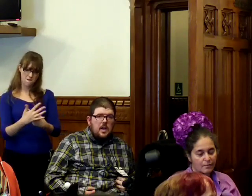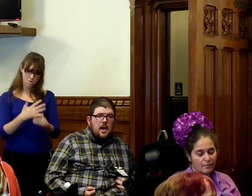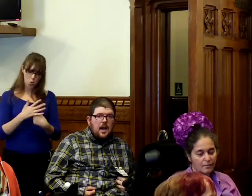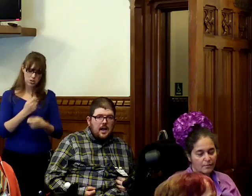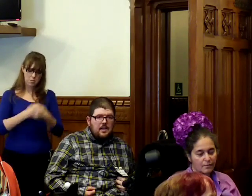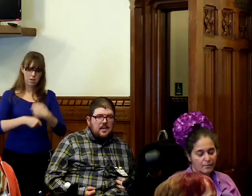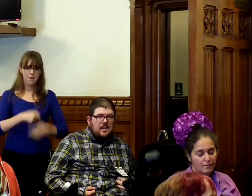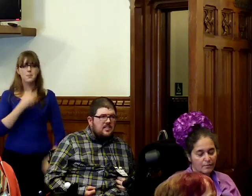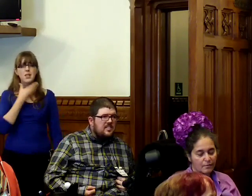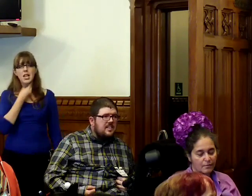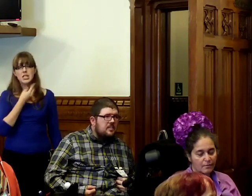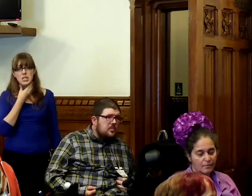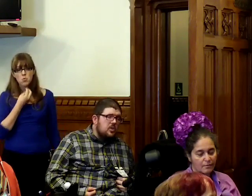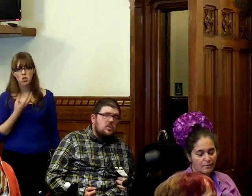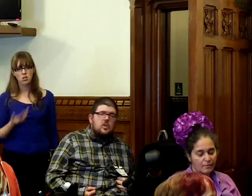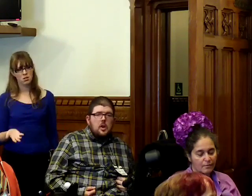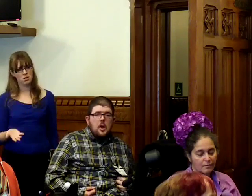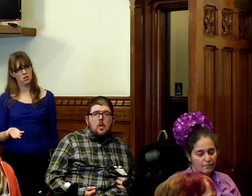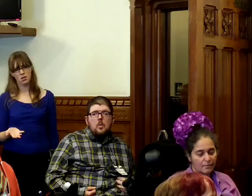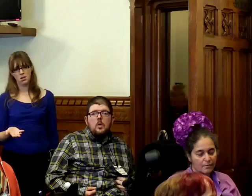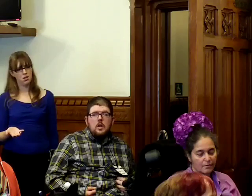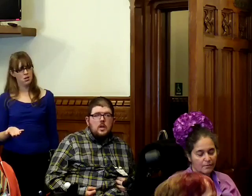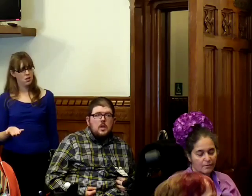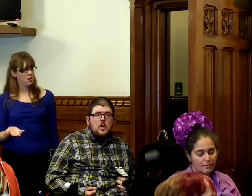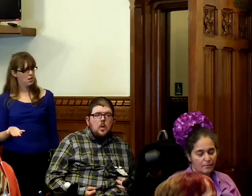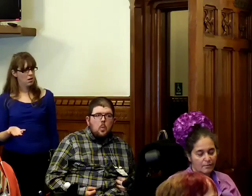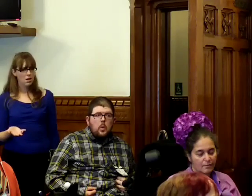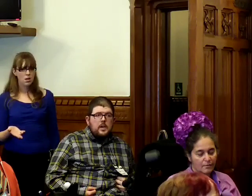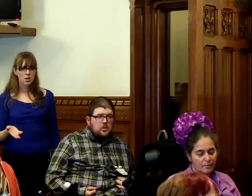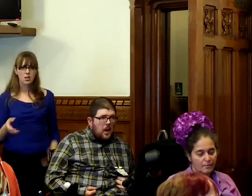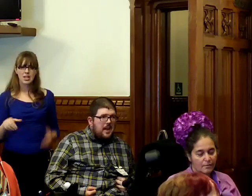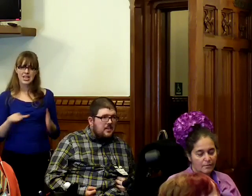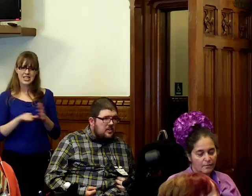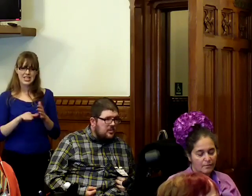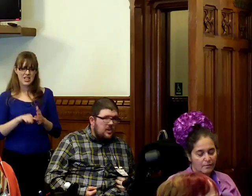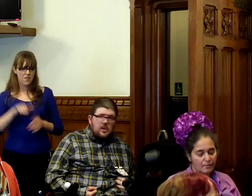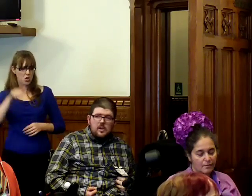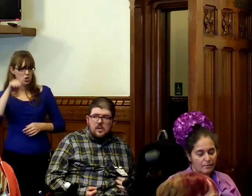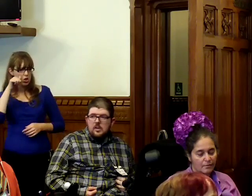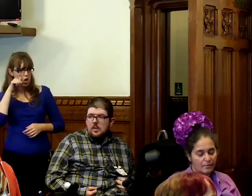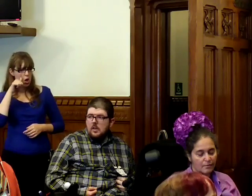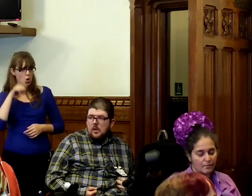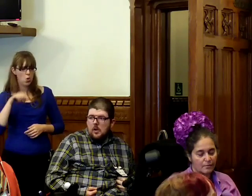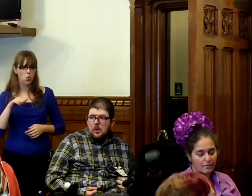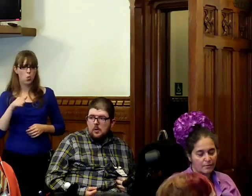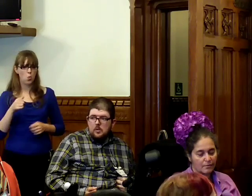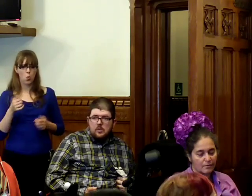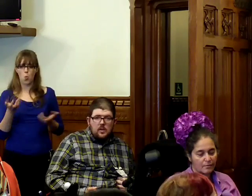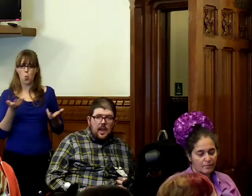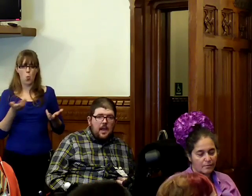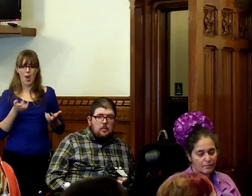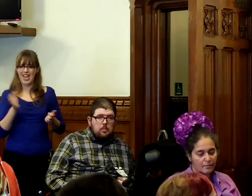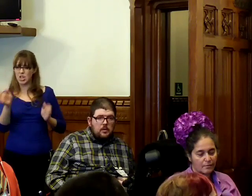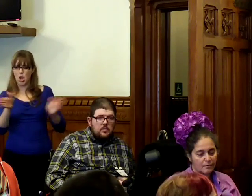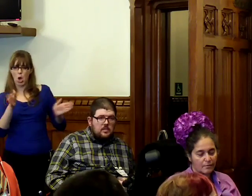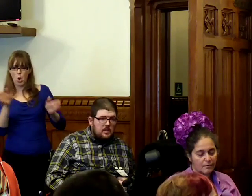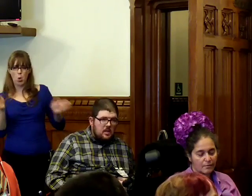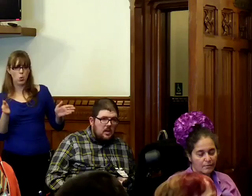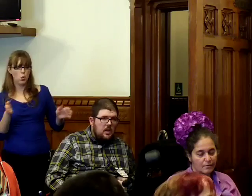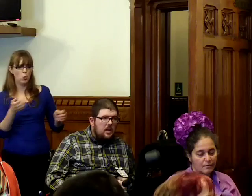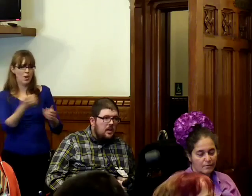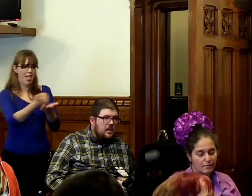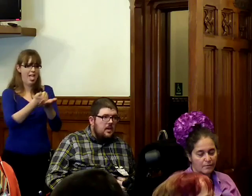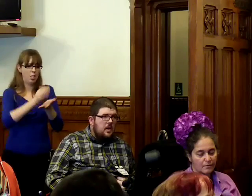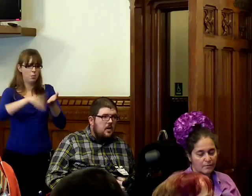desperation, and it's difficult to know which way to think, who's gonna help